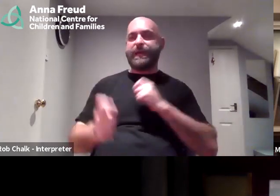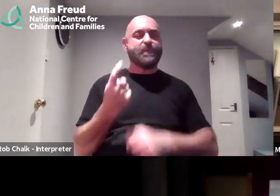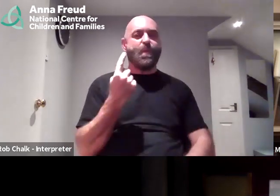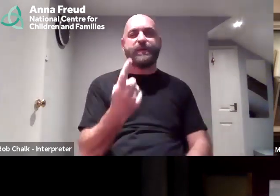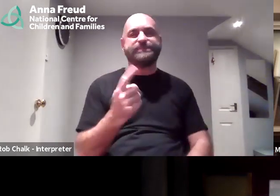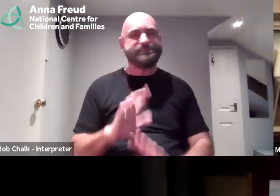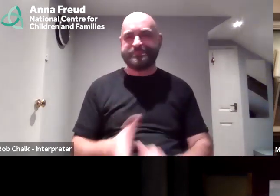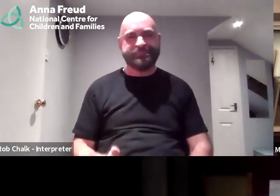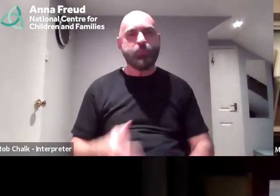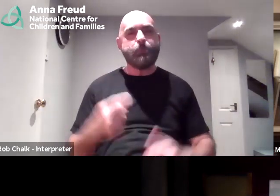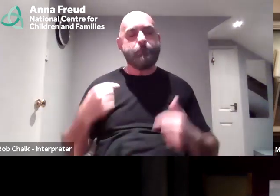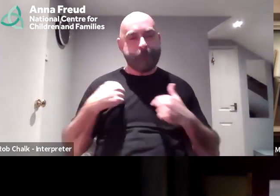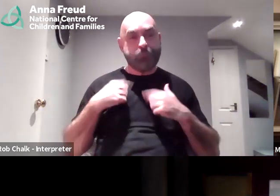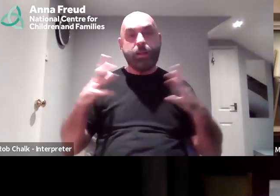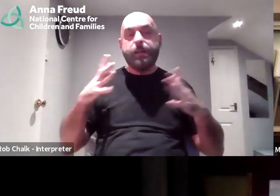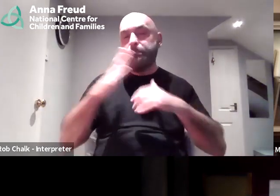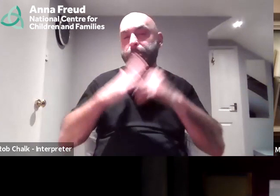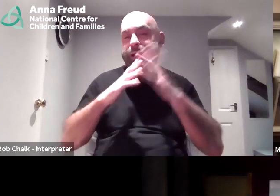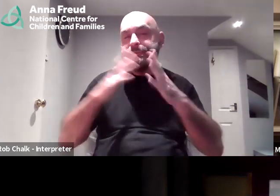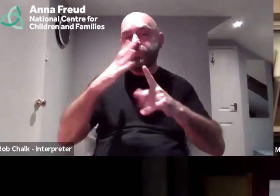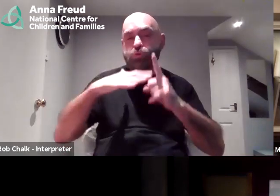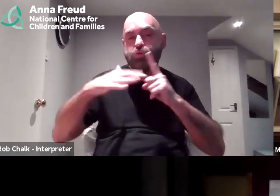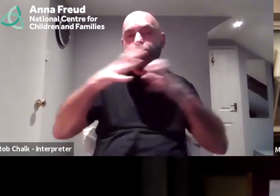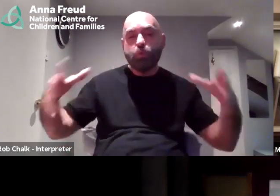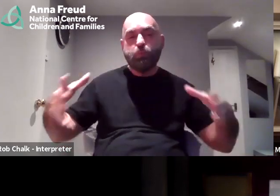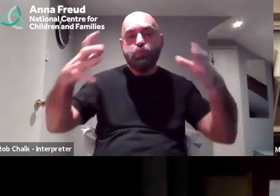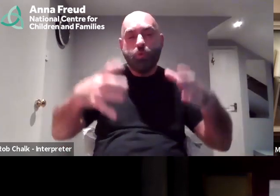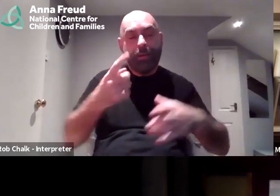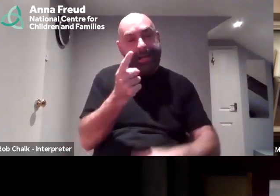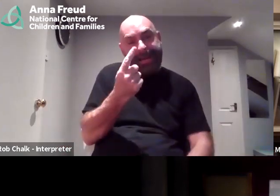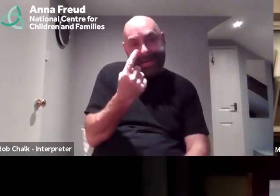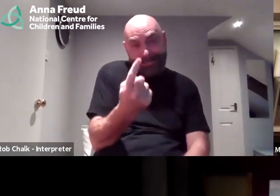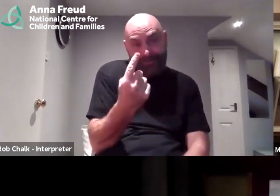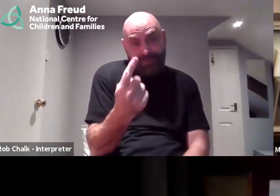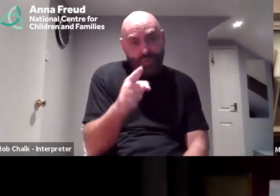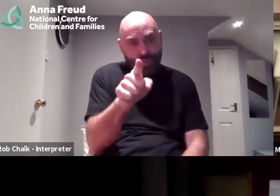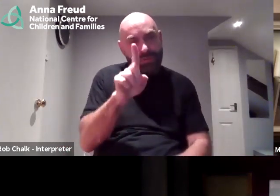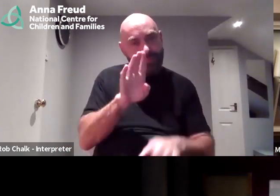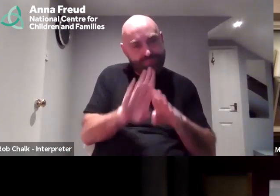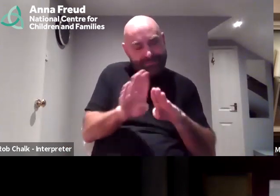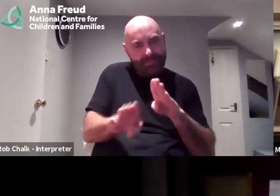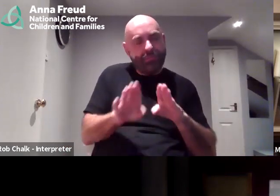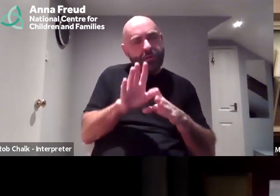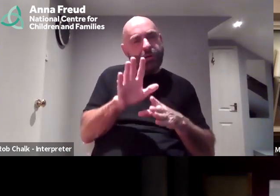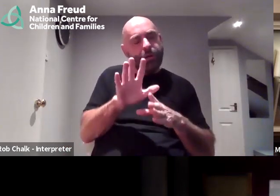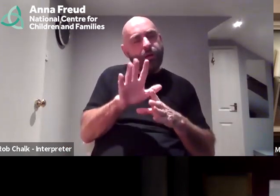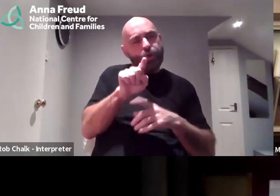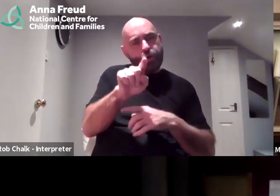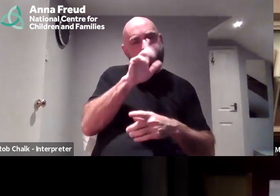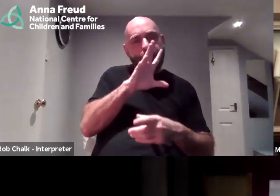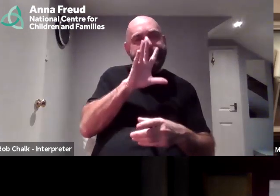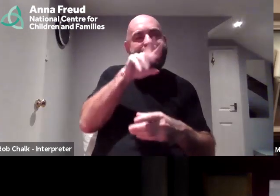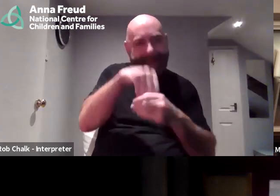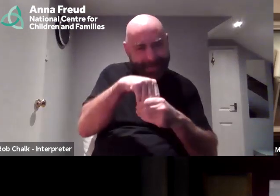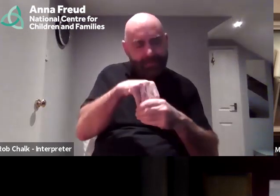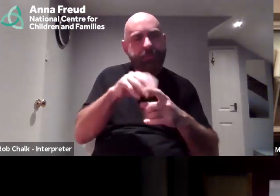get it by building social movements. So what you as an individual practitioner can do is be part of a social movement for